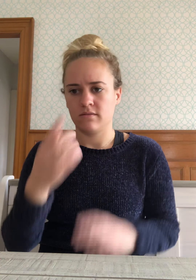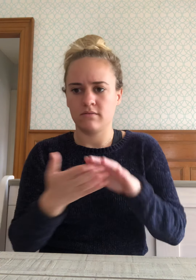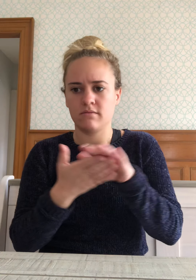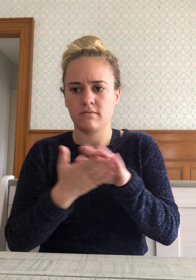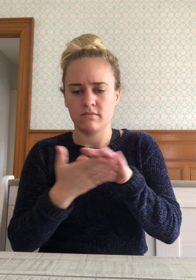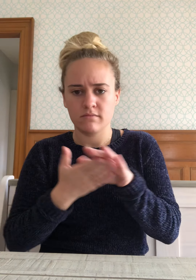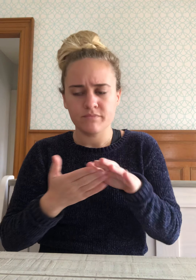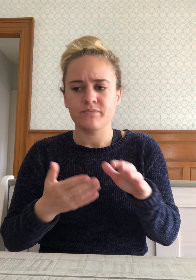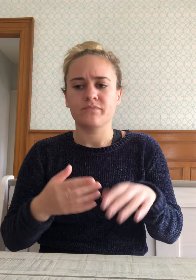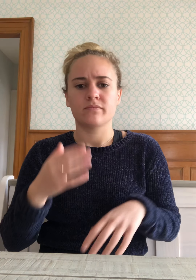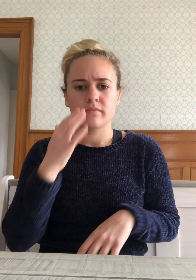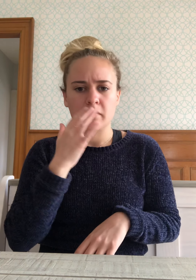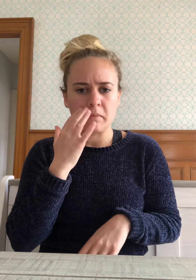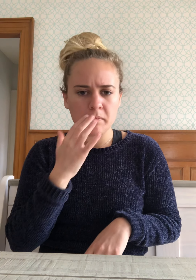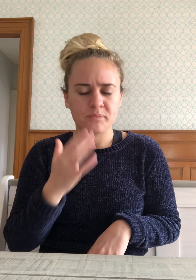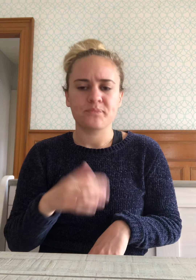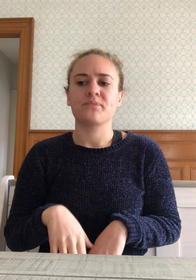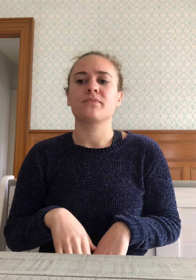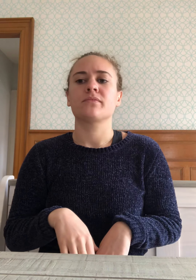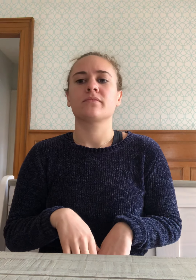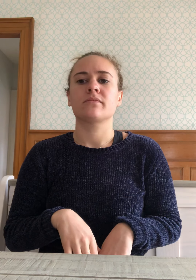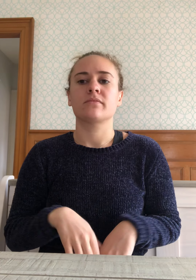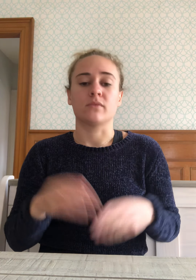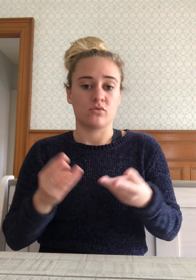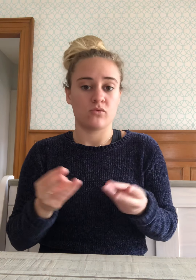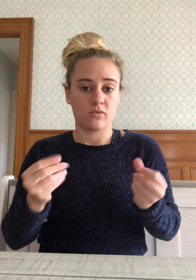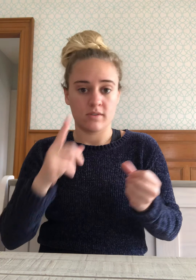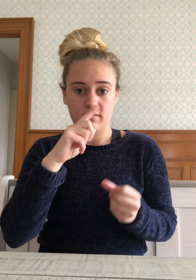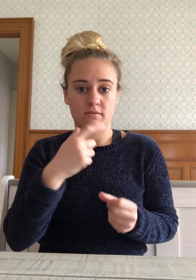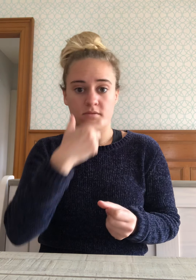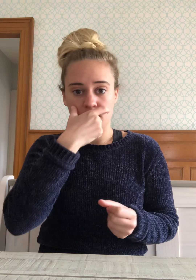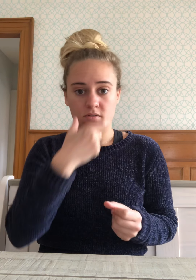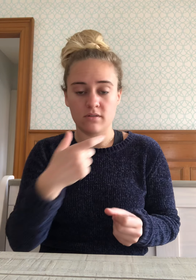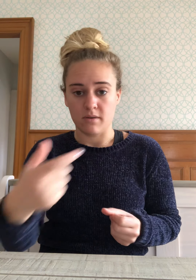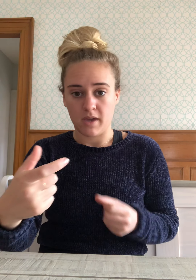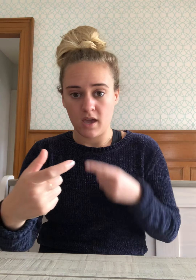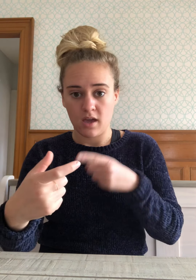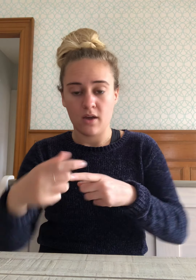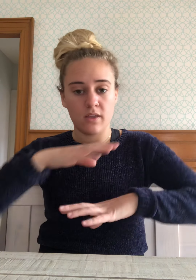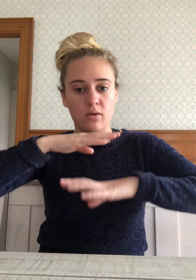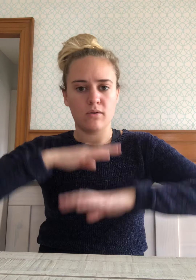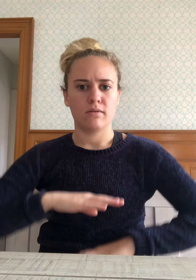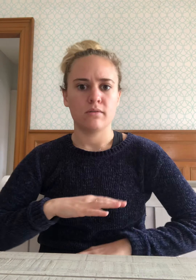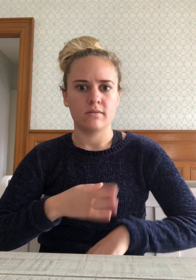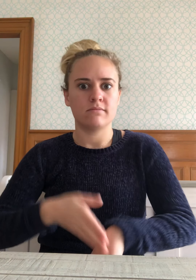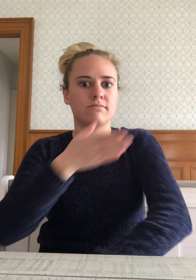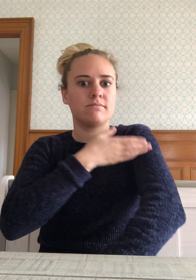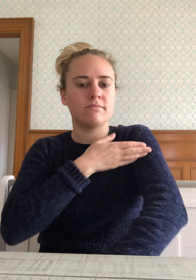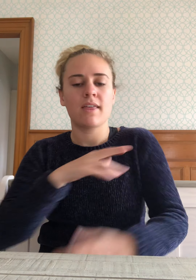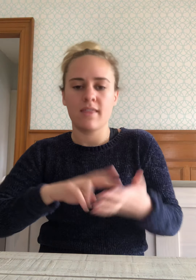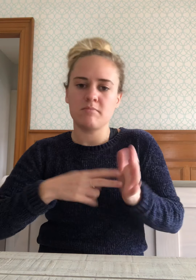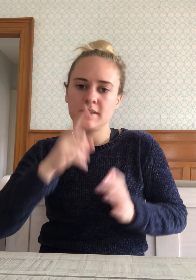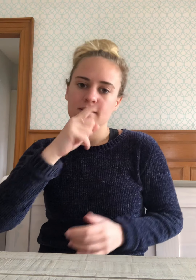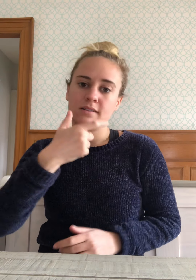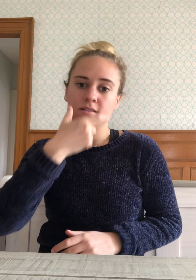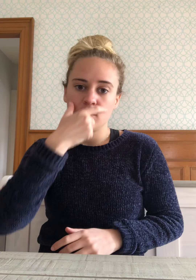So if you get relief when the dentures come out, you know the dentures are likely causing this. And this is caused by the impingement of the nasopalatine